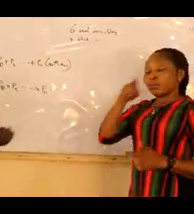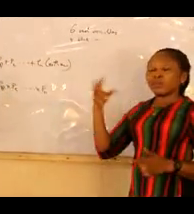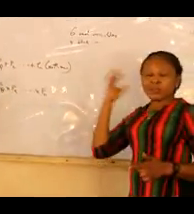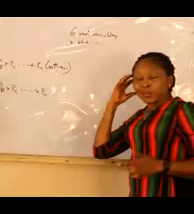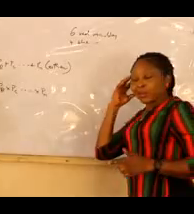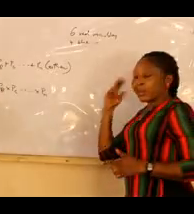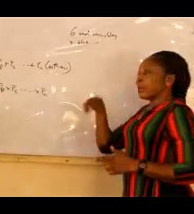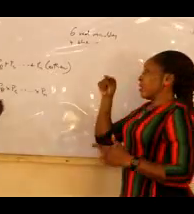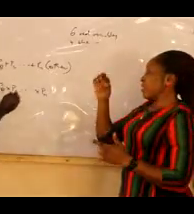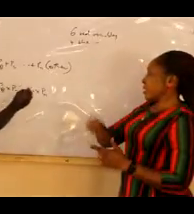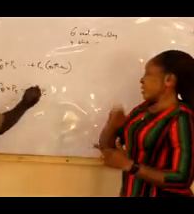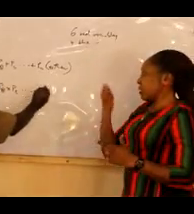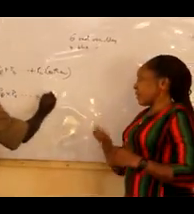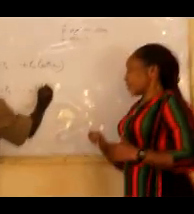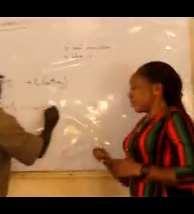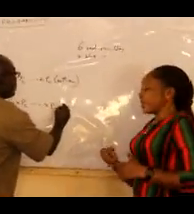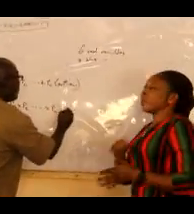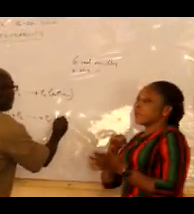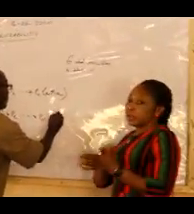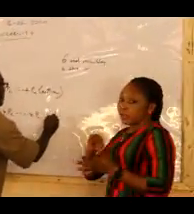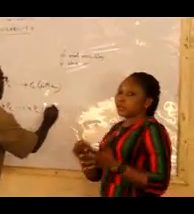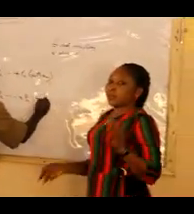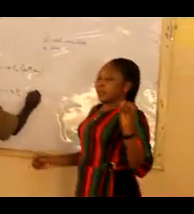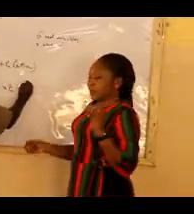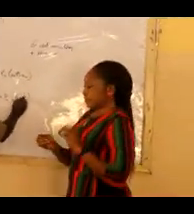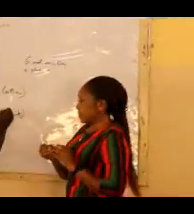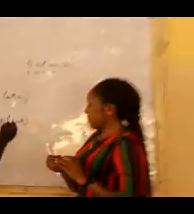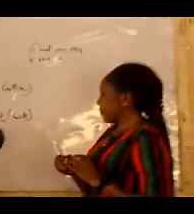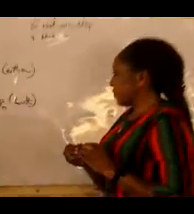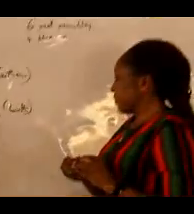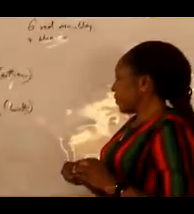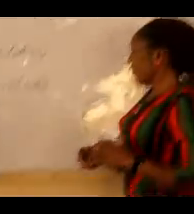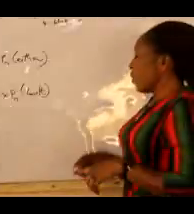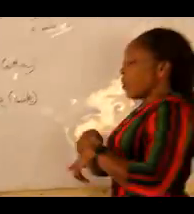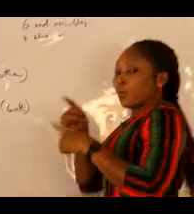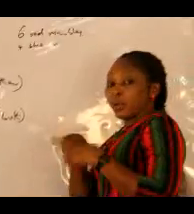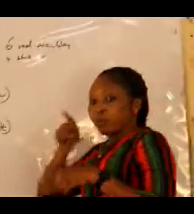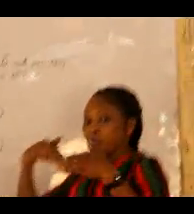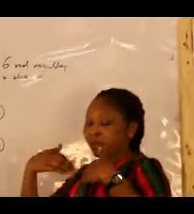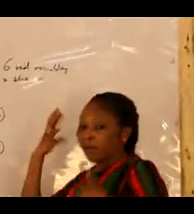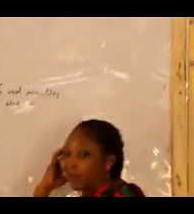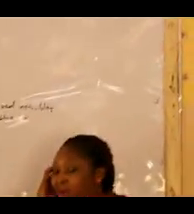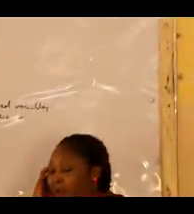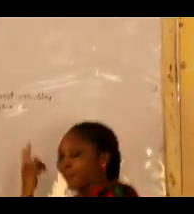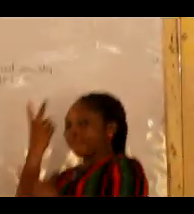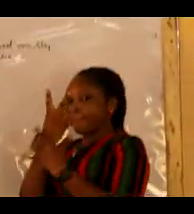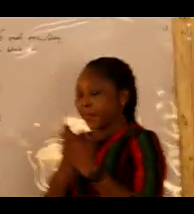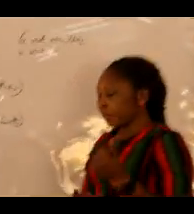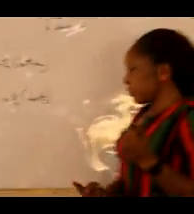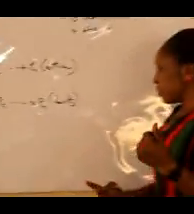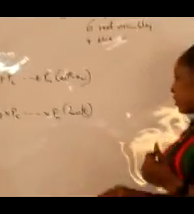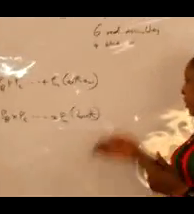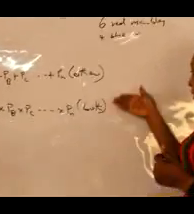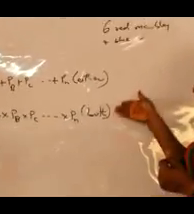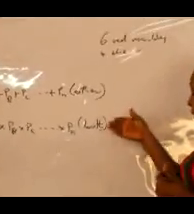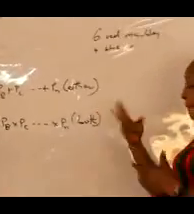it is addition law. Once you hear both, it's the multiplication law. So I'll show everybody now, and there's